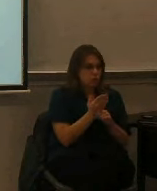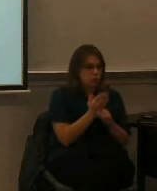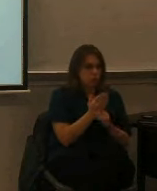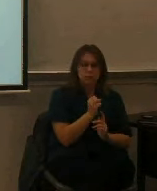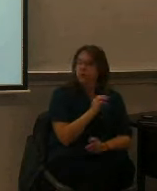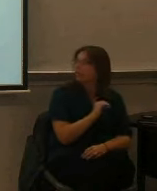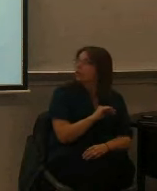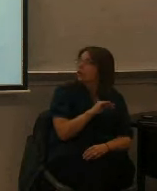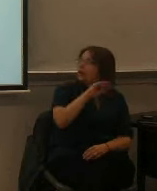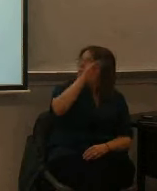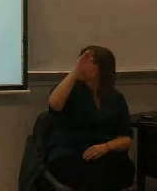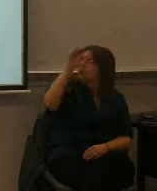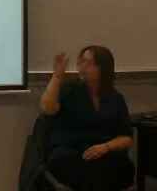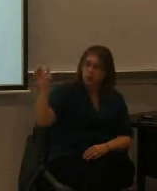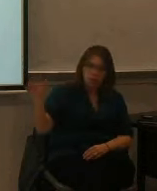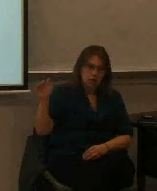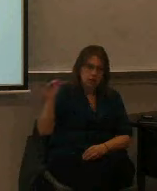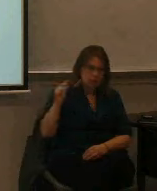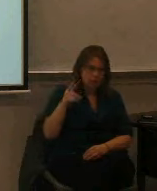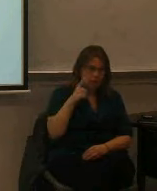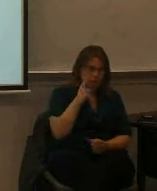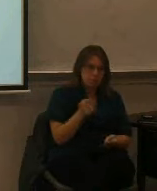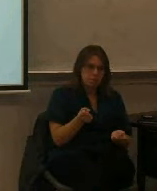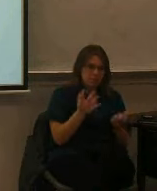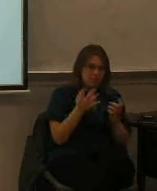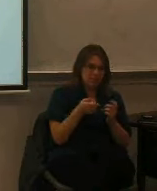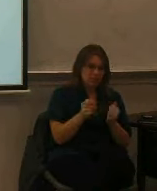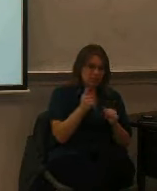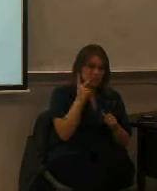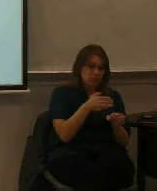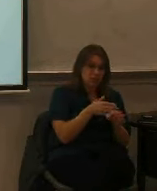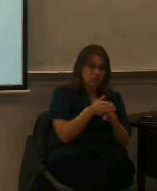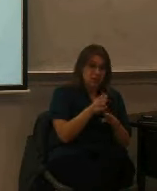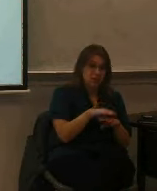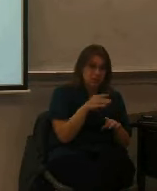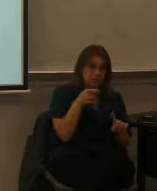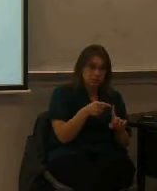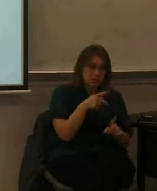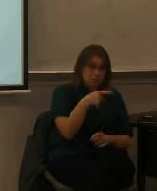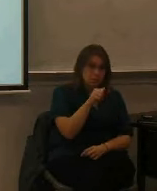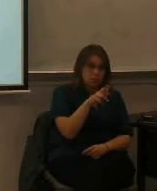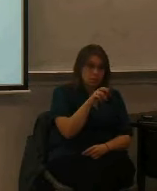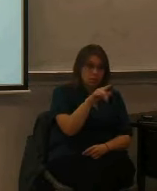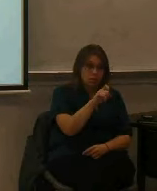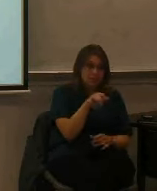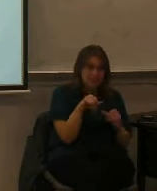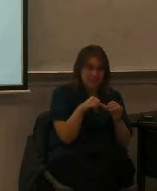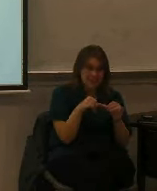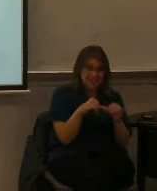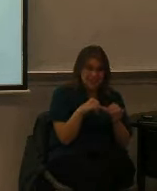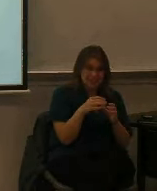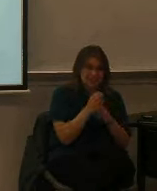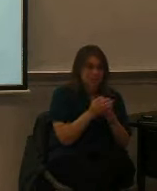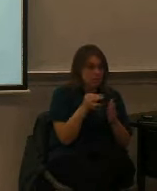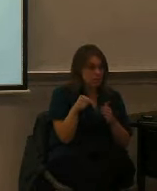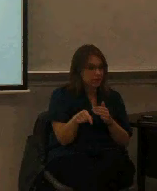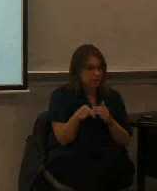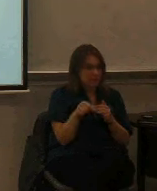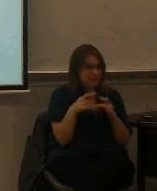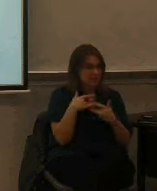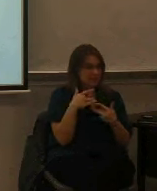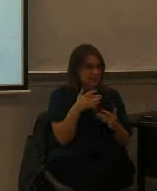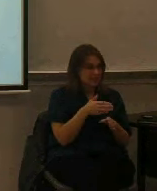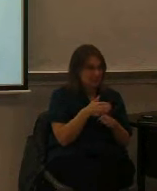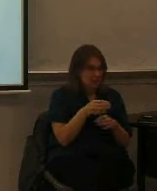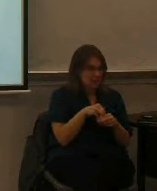then decreases for a number of these species. And you can see they're specializing on particular particle sizes. So some of them tend